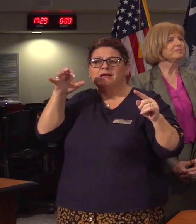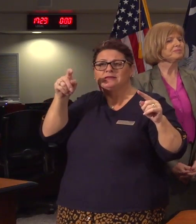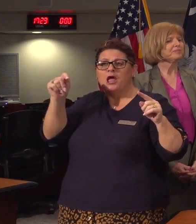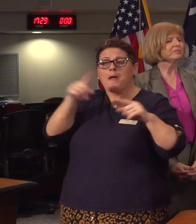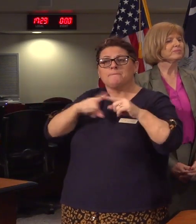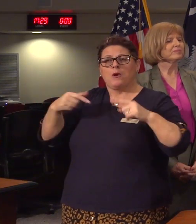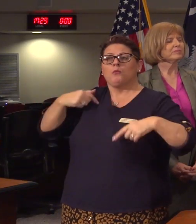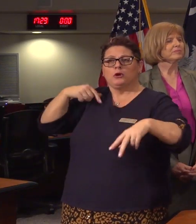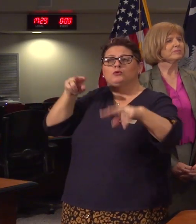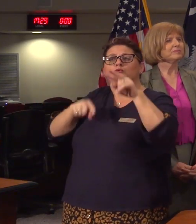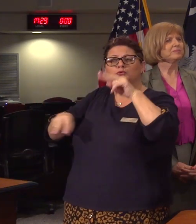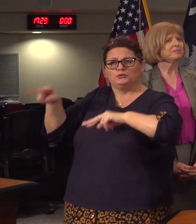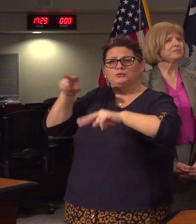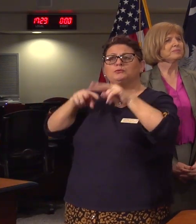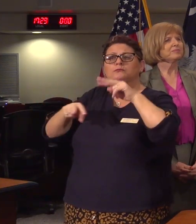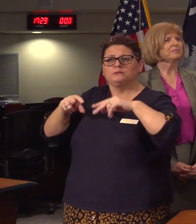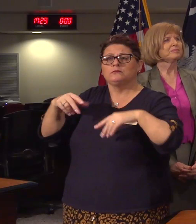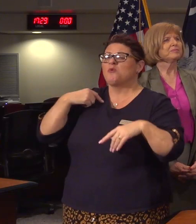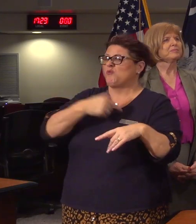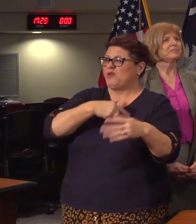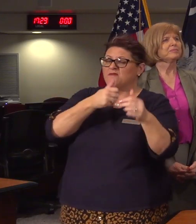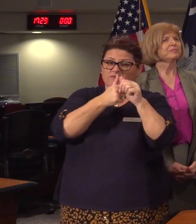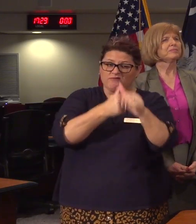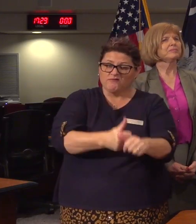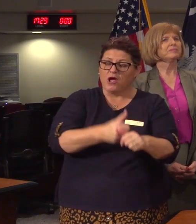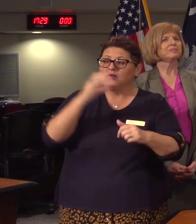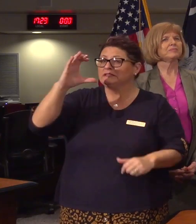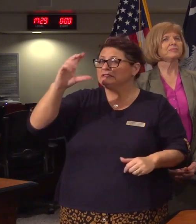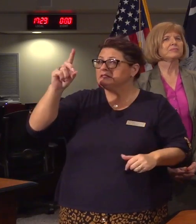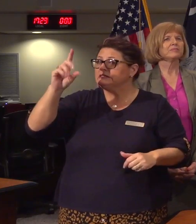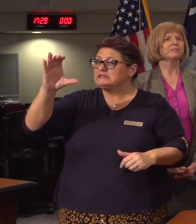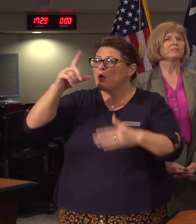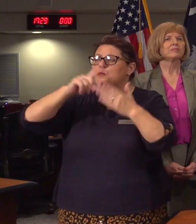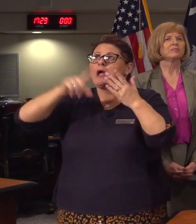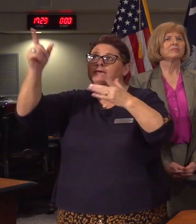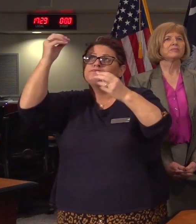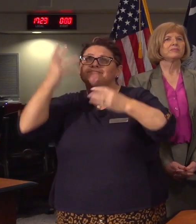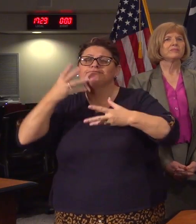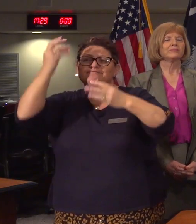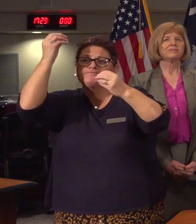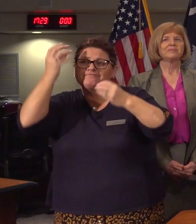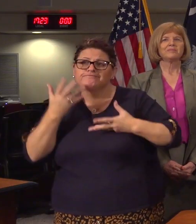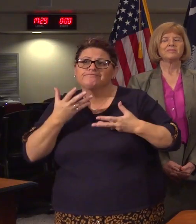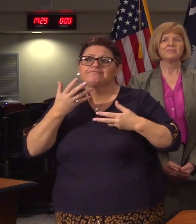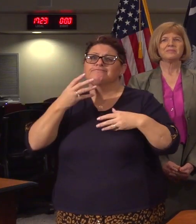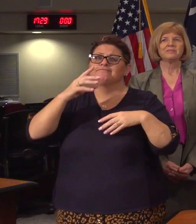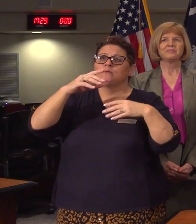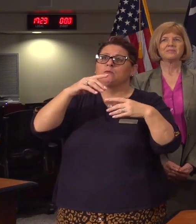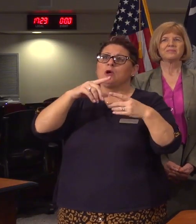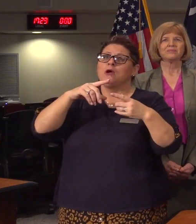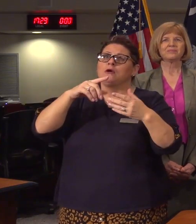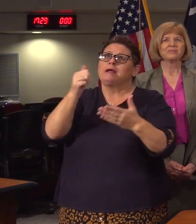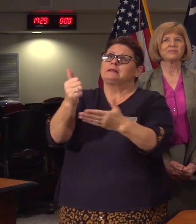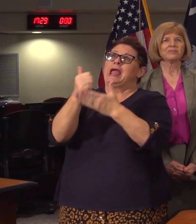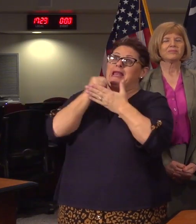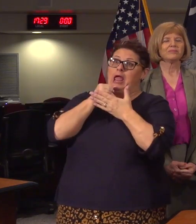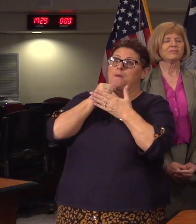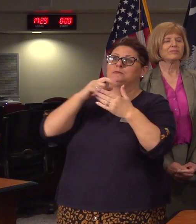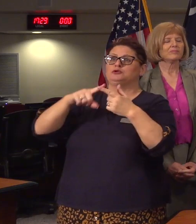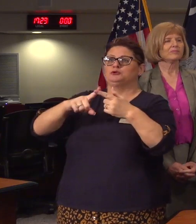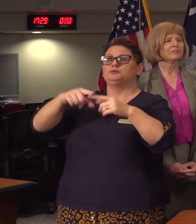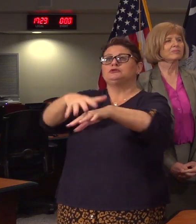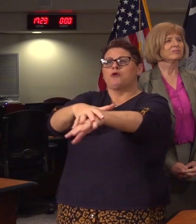our epidemiologic data and following CDC recommendations for strategies to slow the spread of disease in our